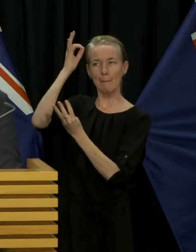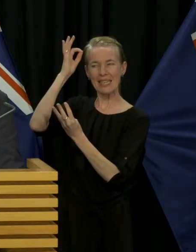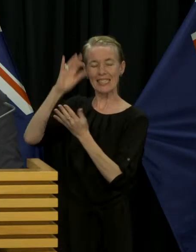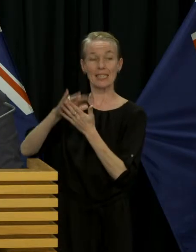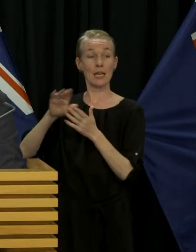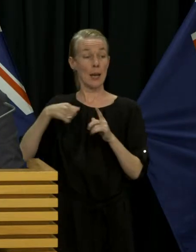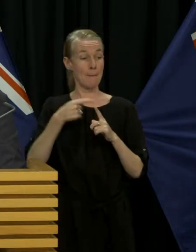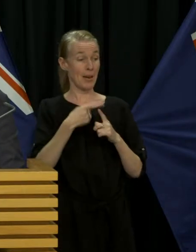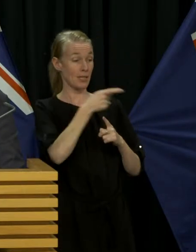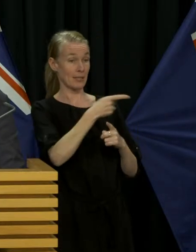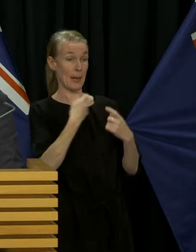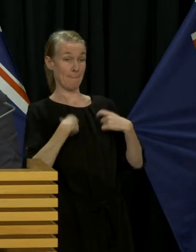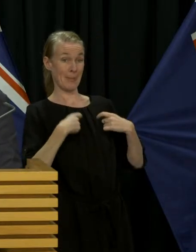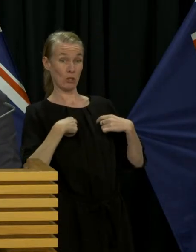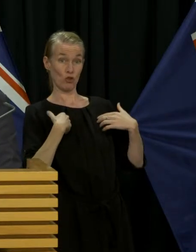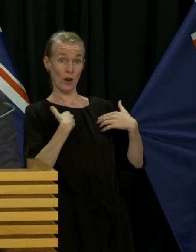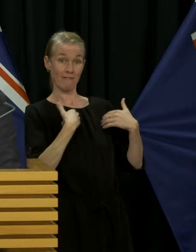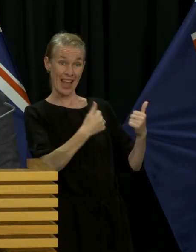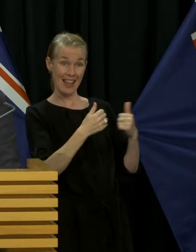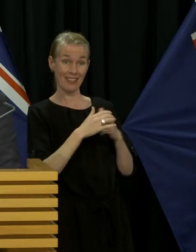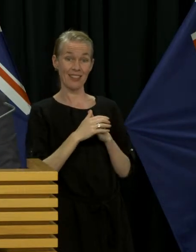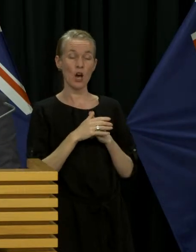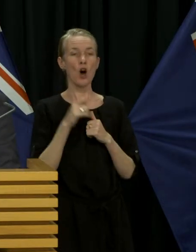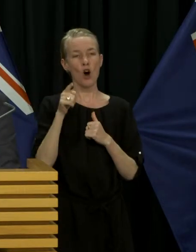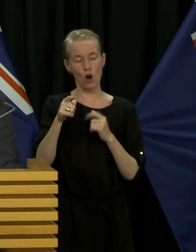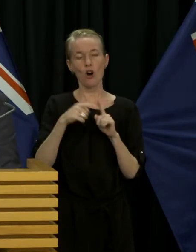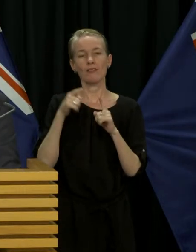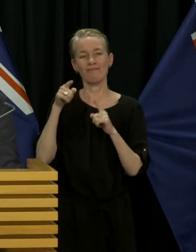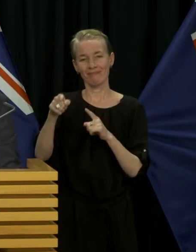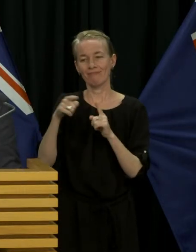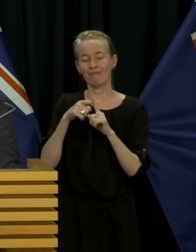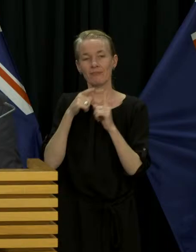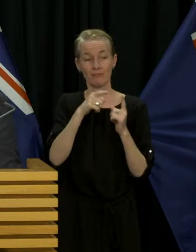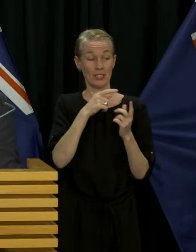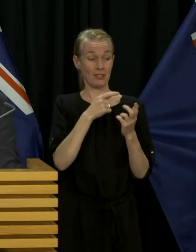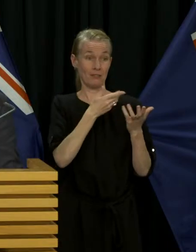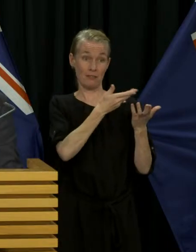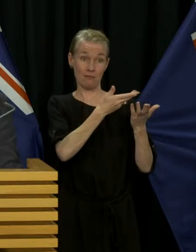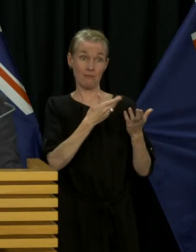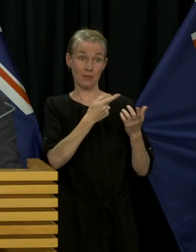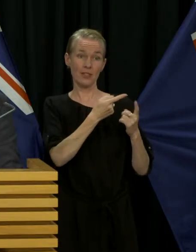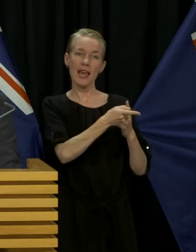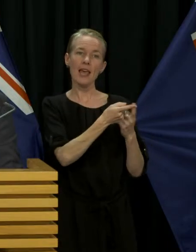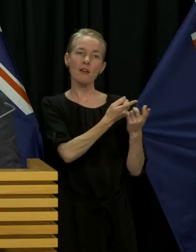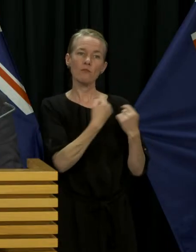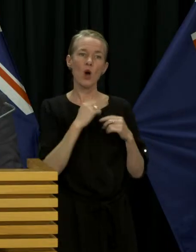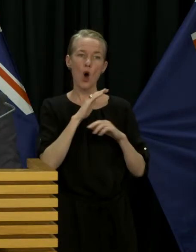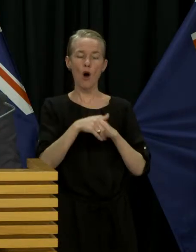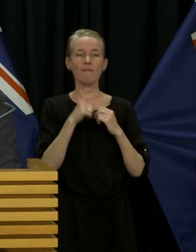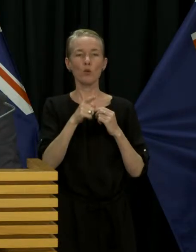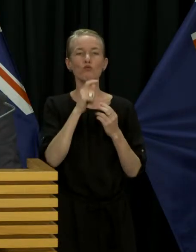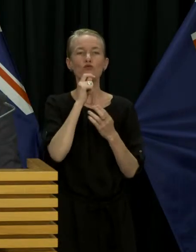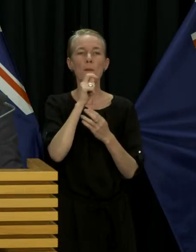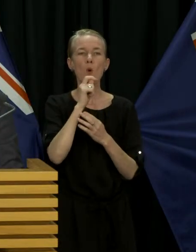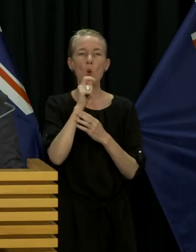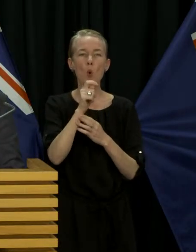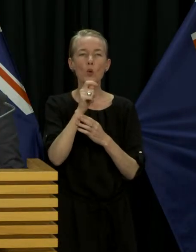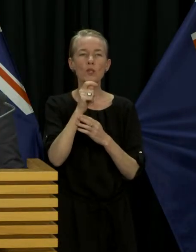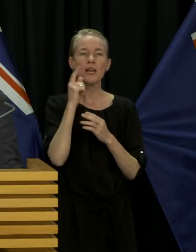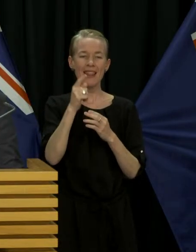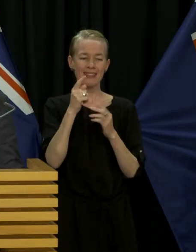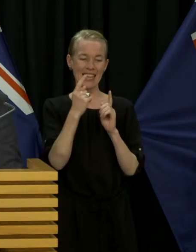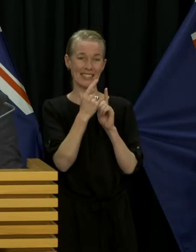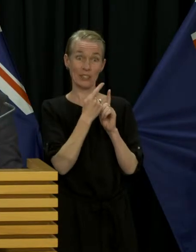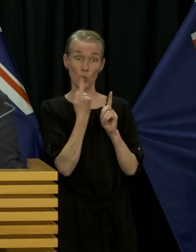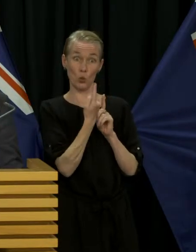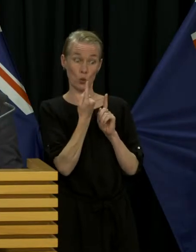update on the implementation of the Verrill report, which says that they have implemented all of the recommendations in the Verrill report. There is still some